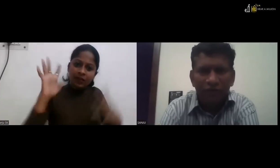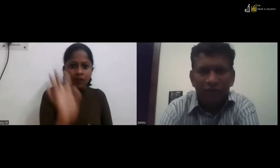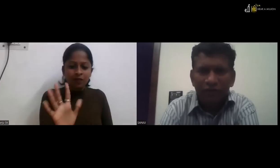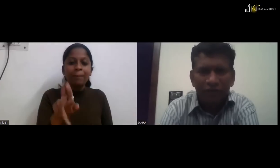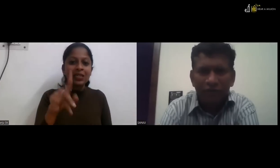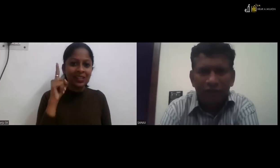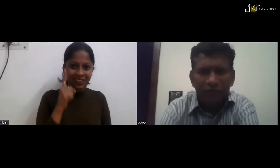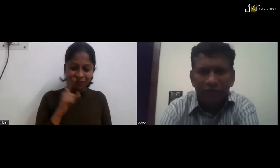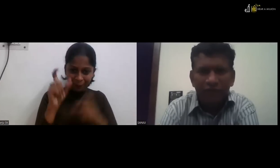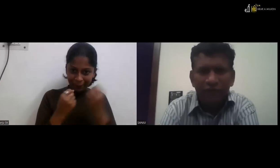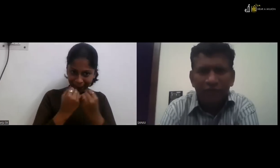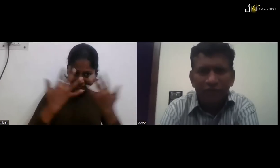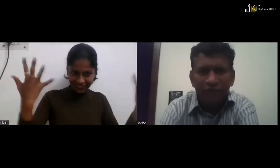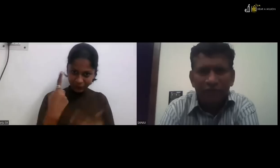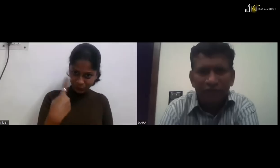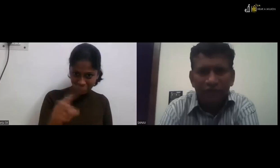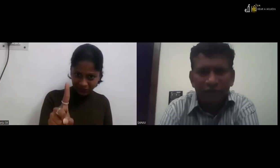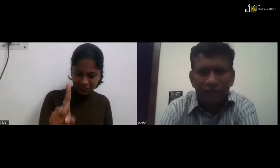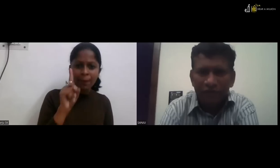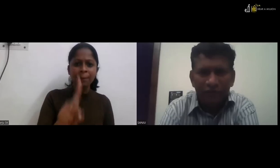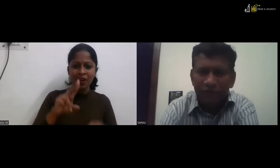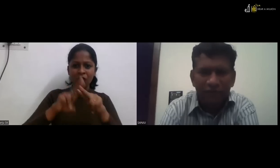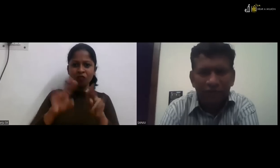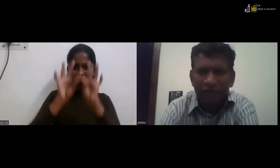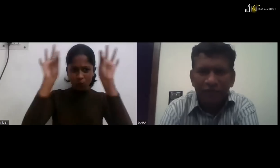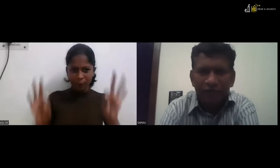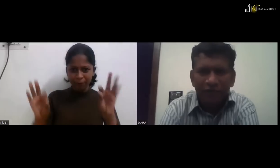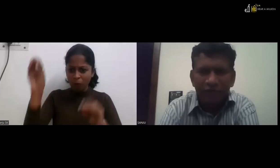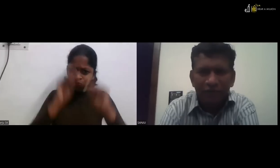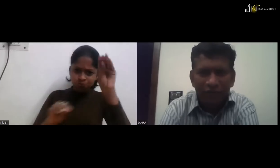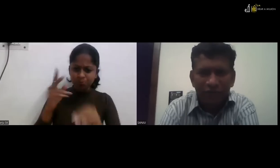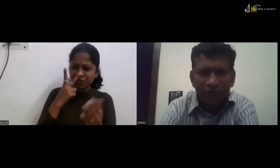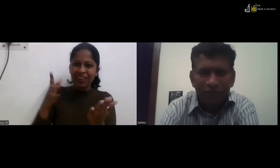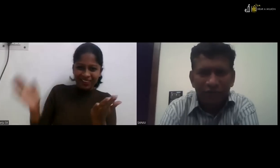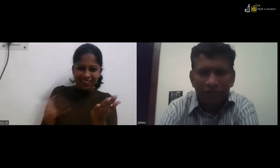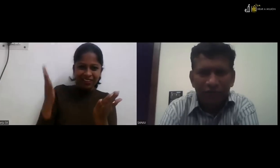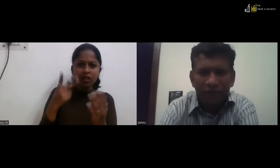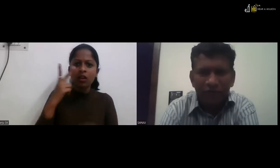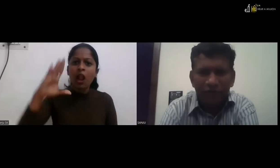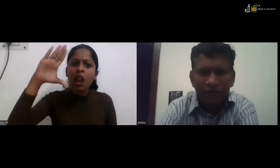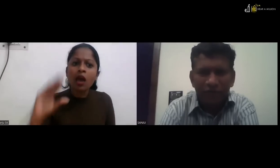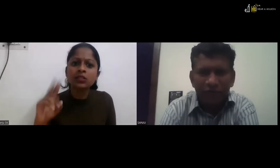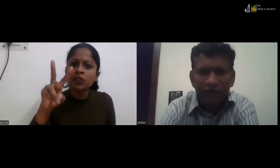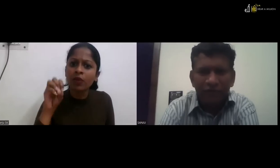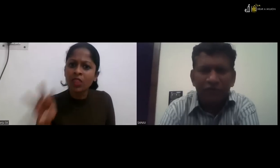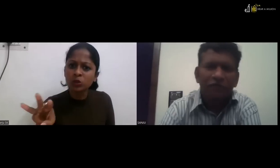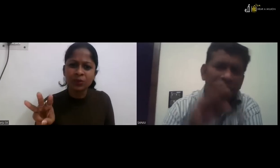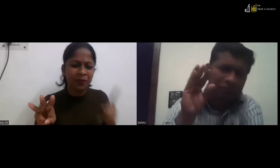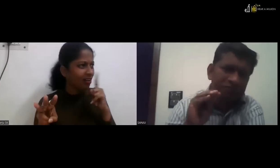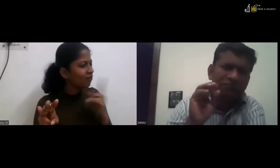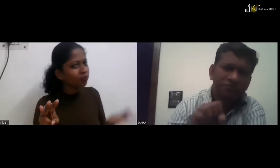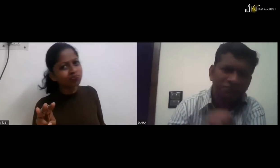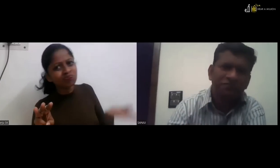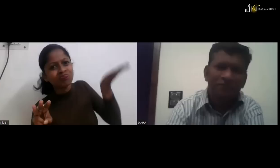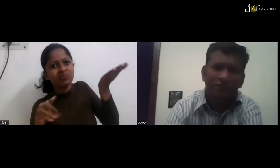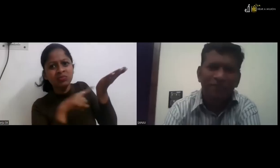information. People viewed many times these content. But when we fill up the Google form,